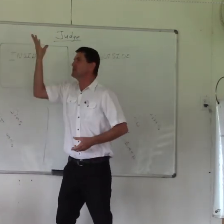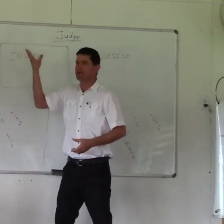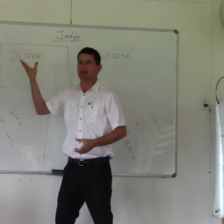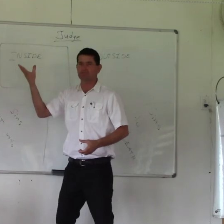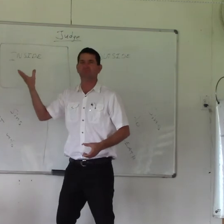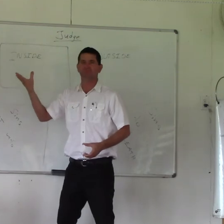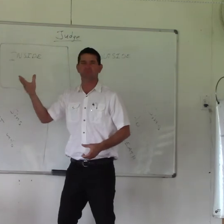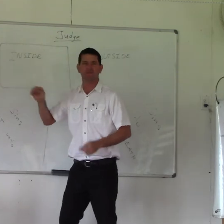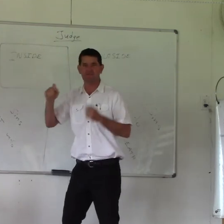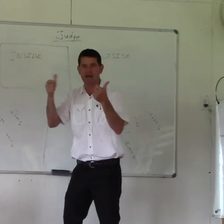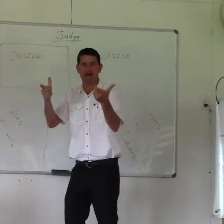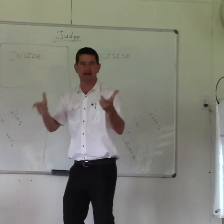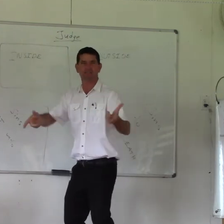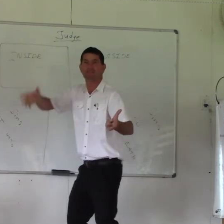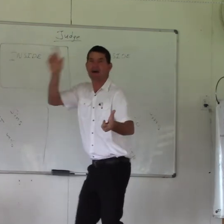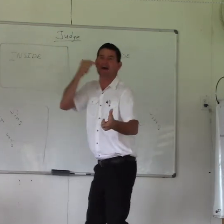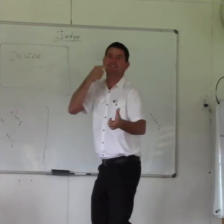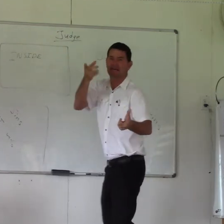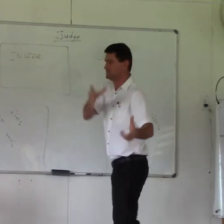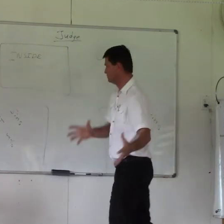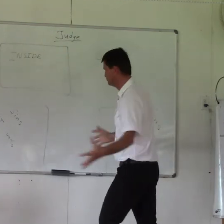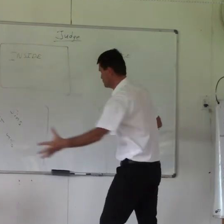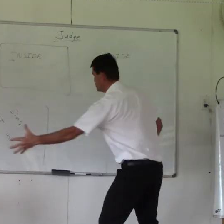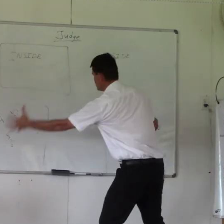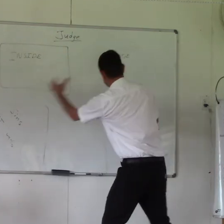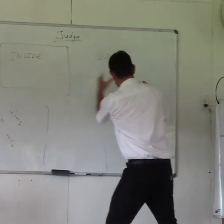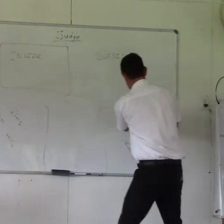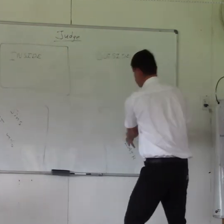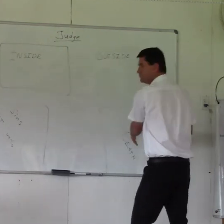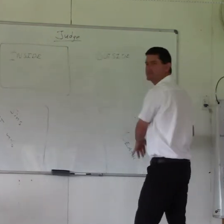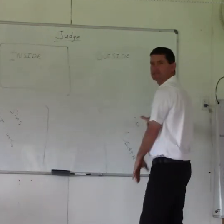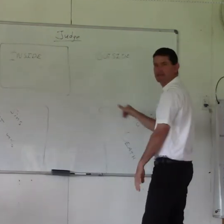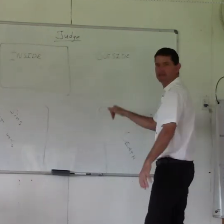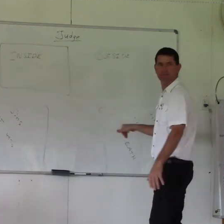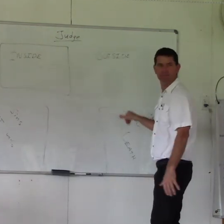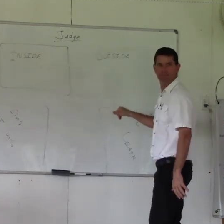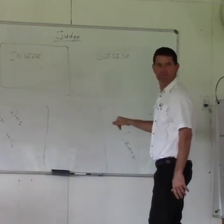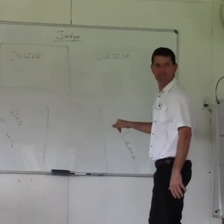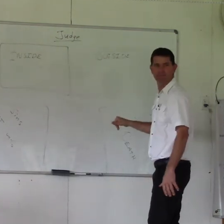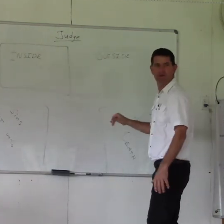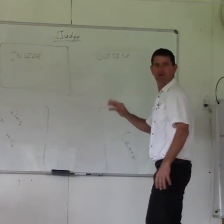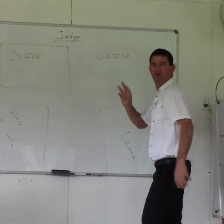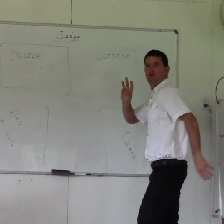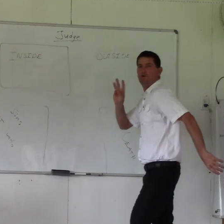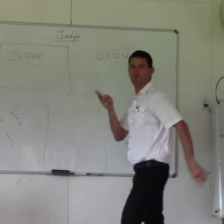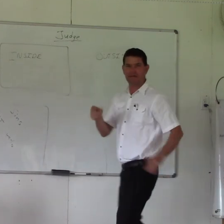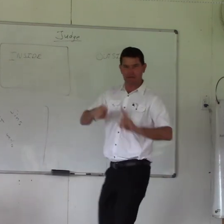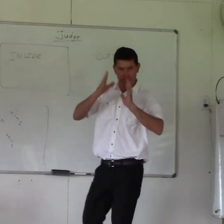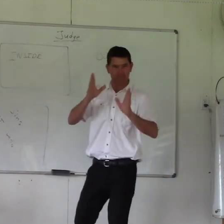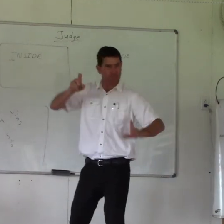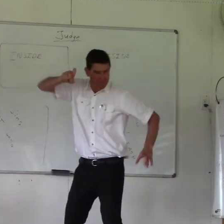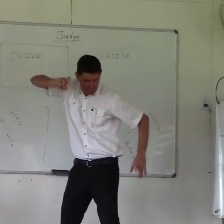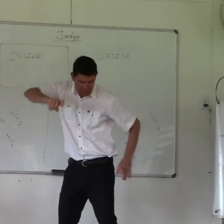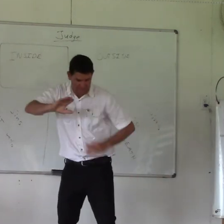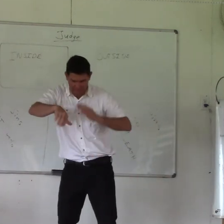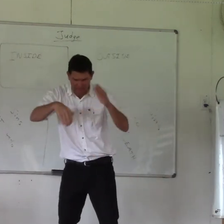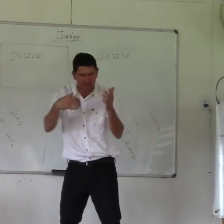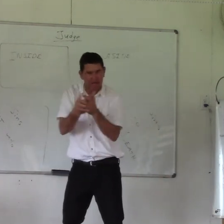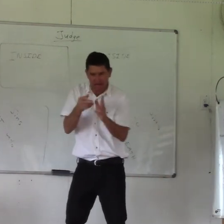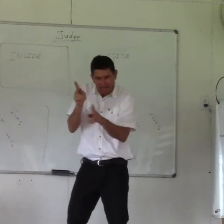care, fast, God says, same. We Christians must all,